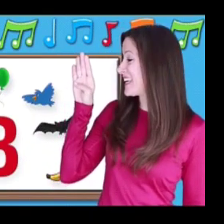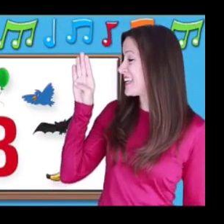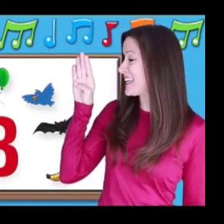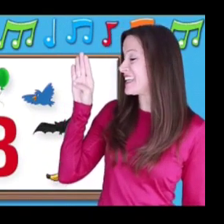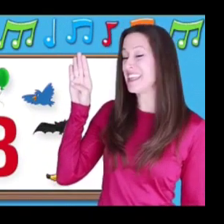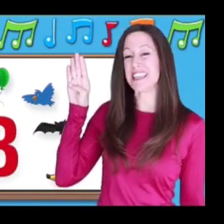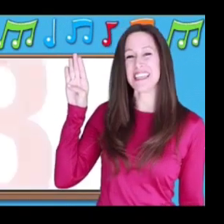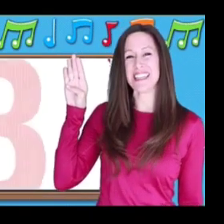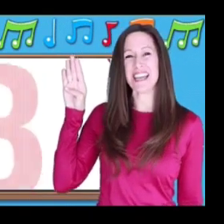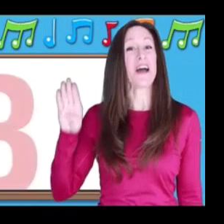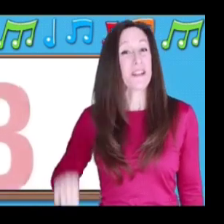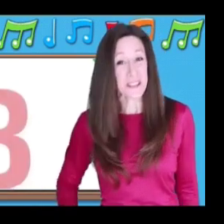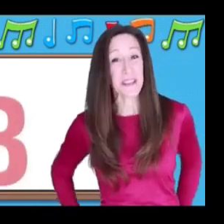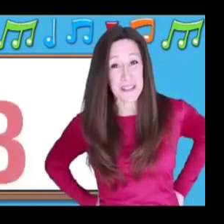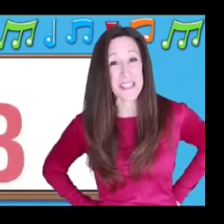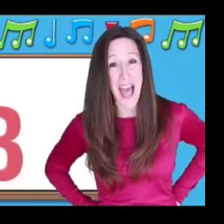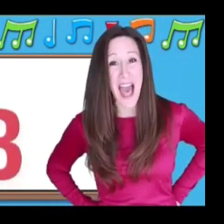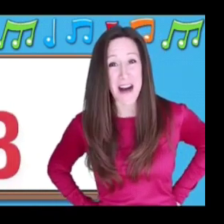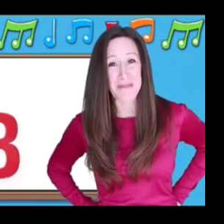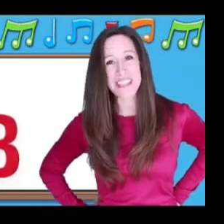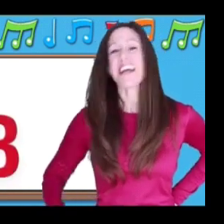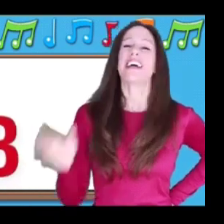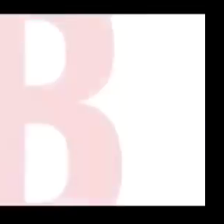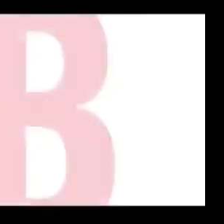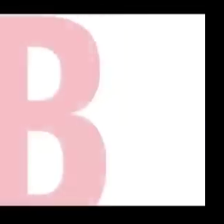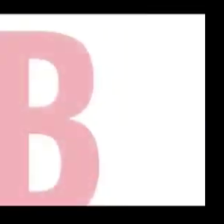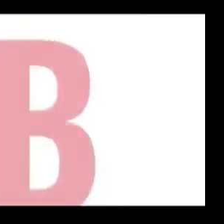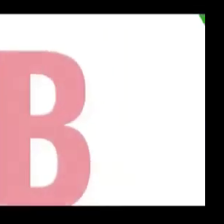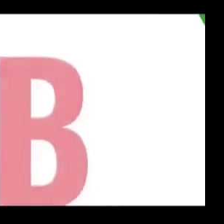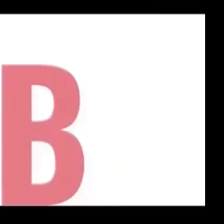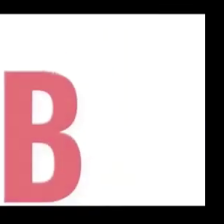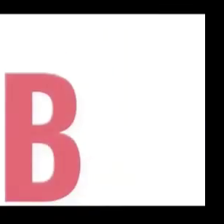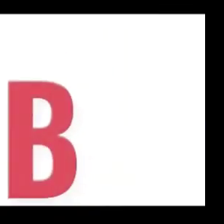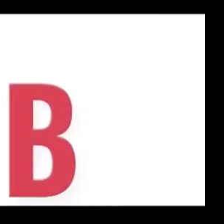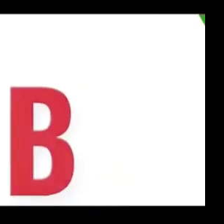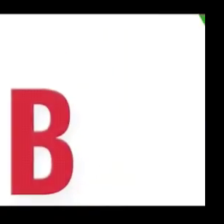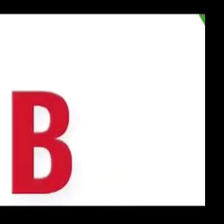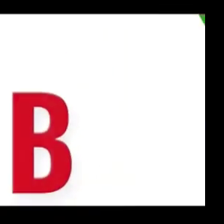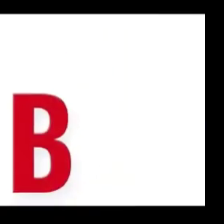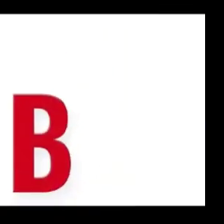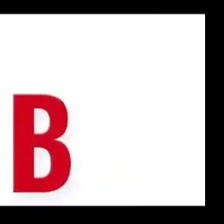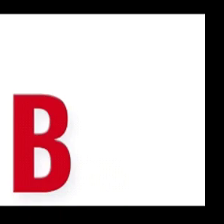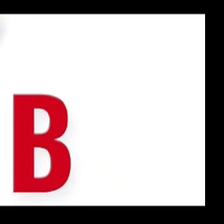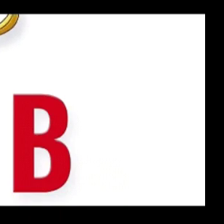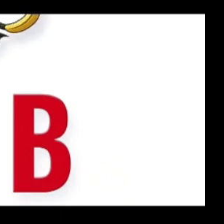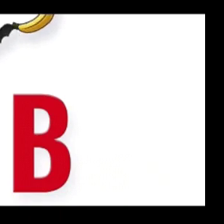bee. Good job! Now you know it. Let's repeat it and do it